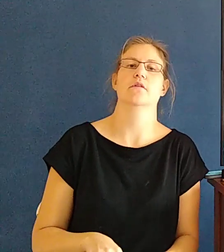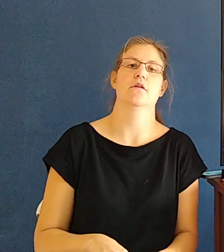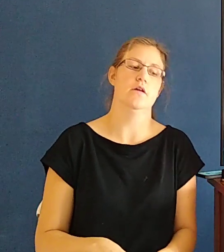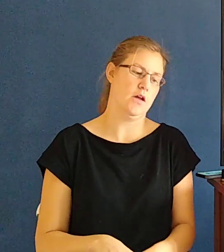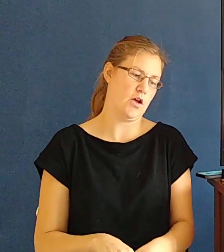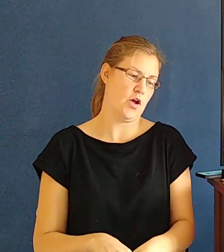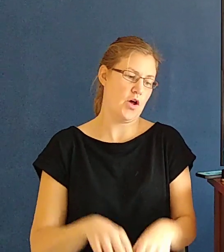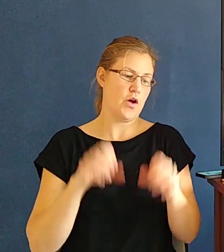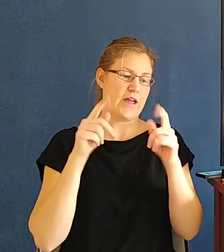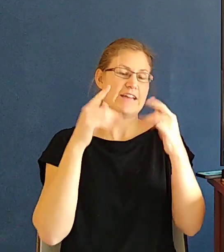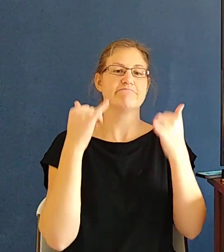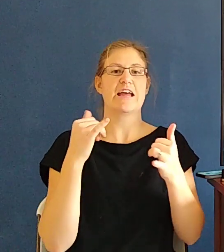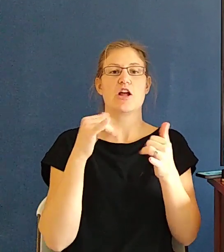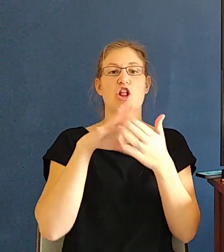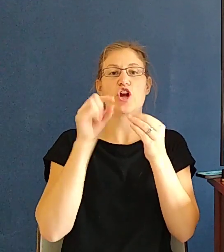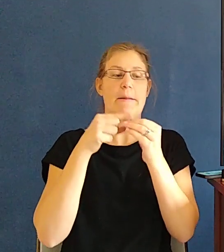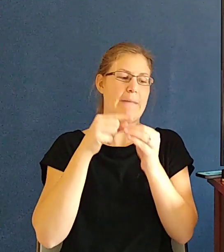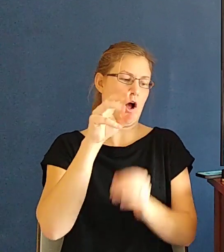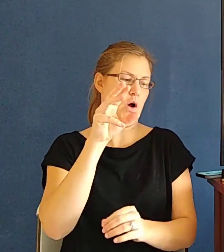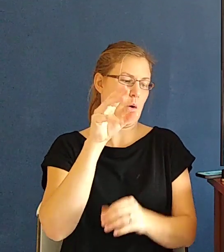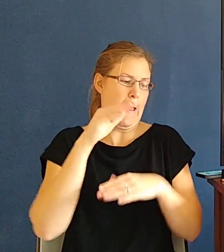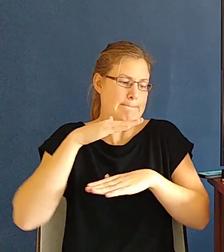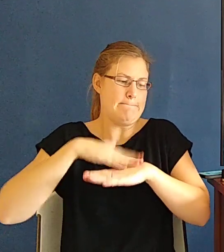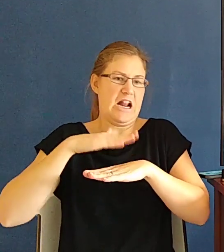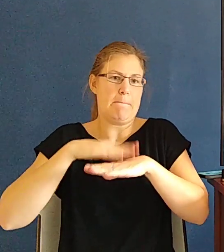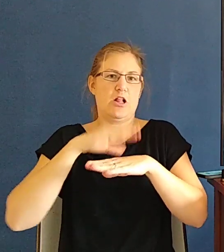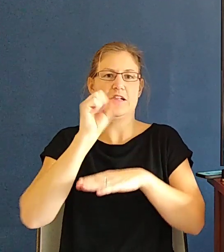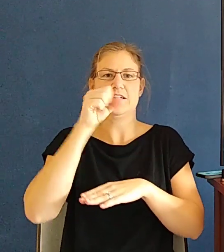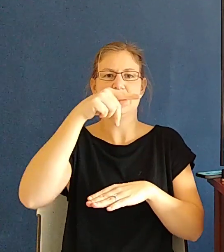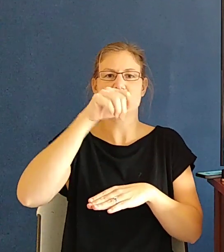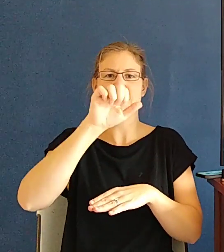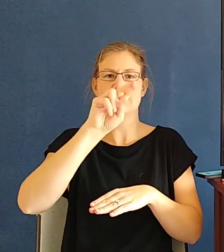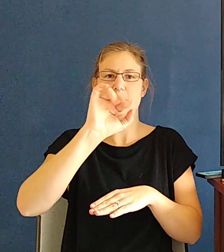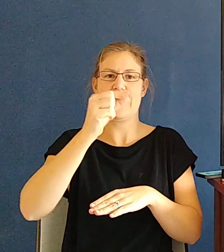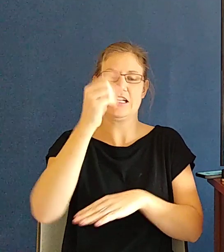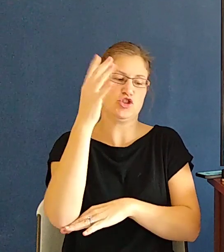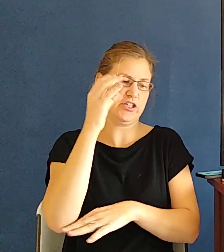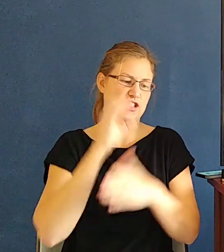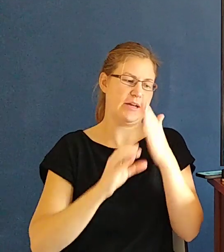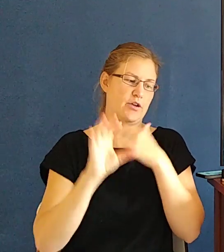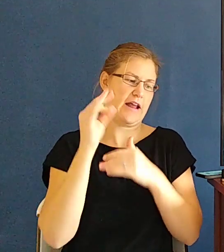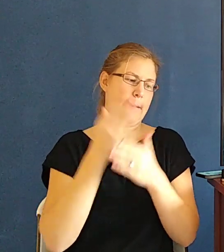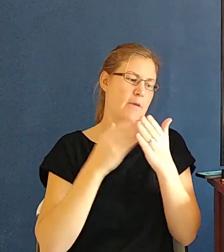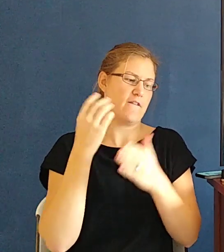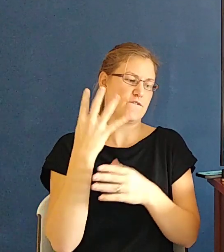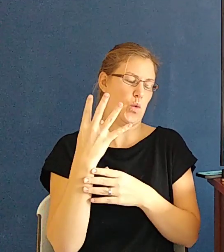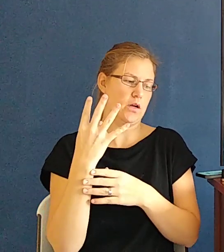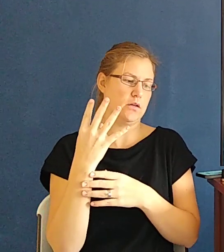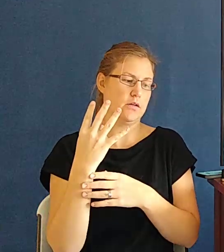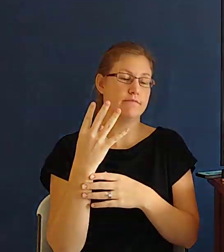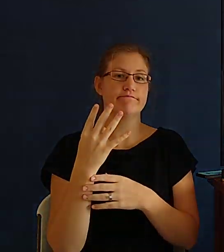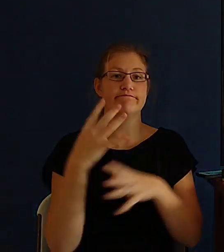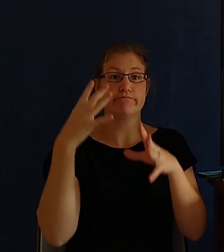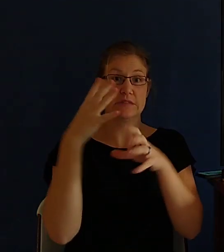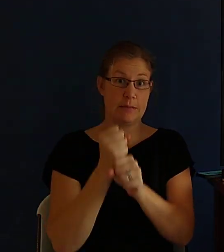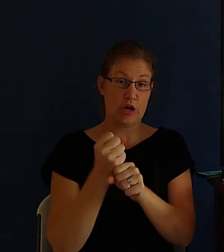everyone, today we are going to learn about minimum spanning trees. Chapter 9, Section 4. The section summary we